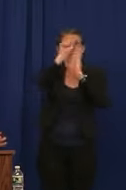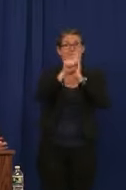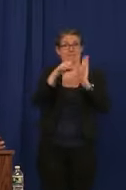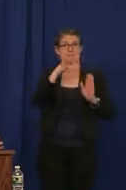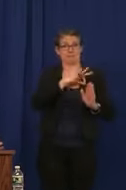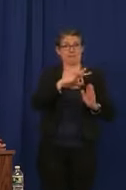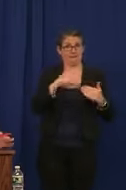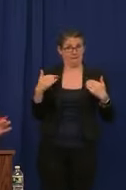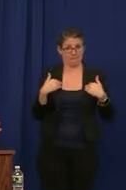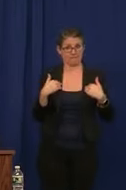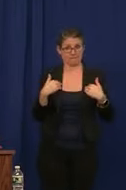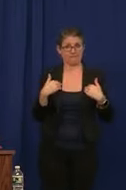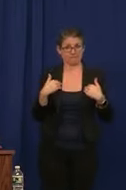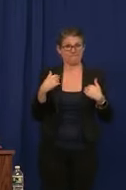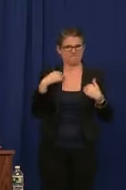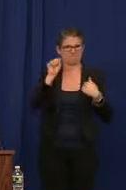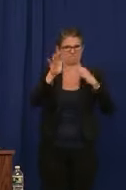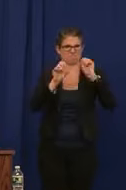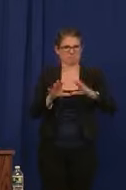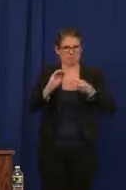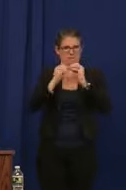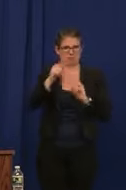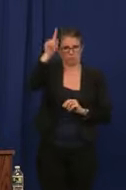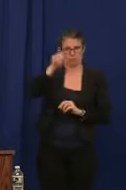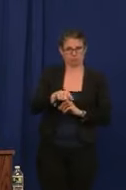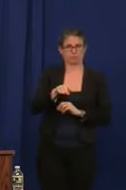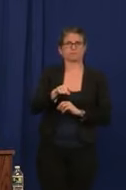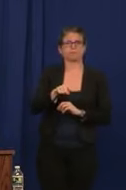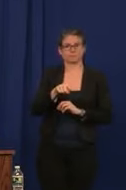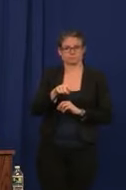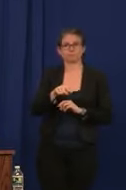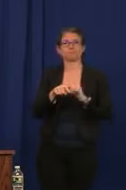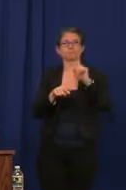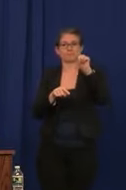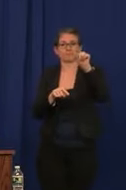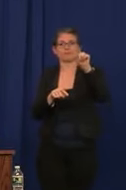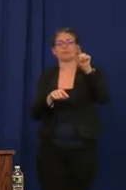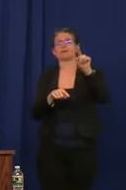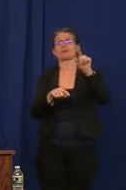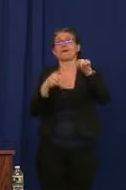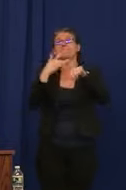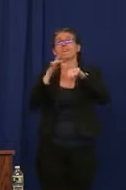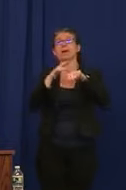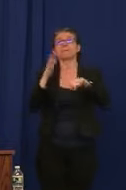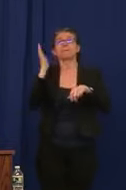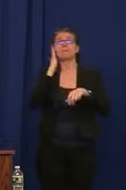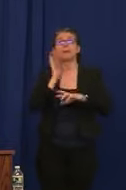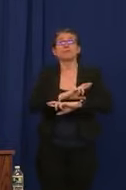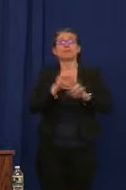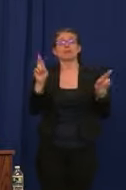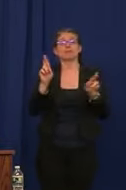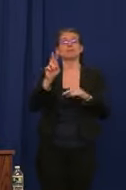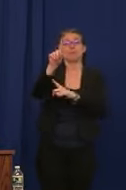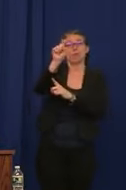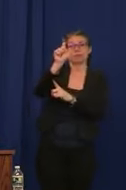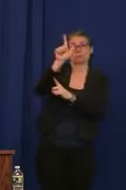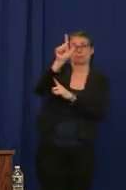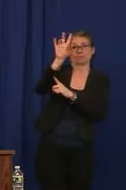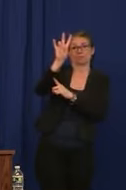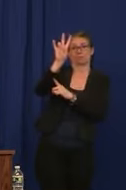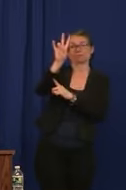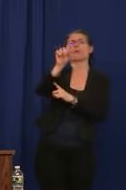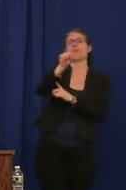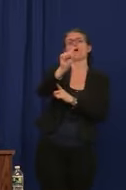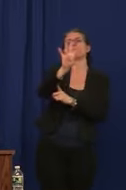314 ICU beds, period. Of those, 147 are available. There